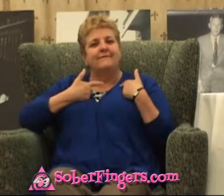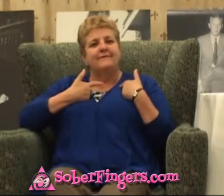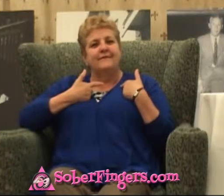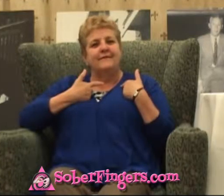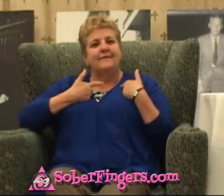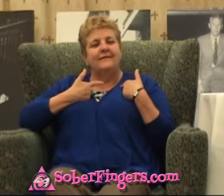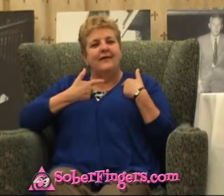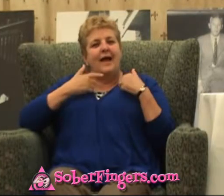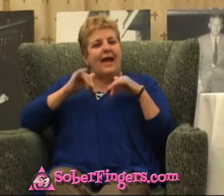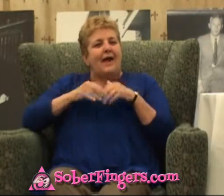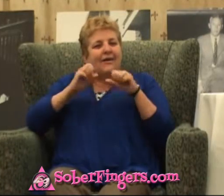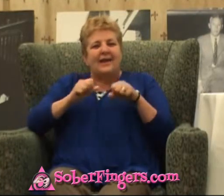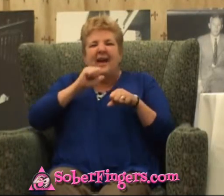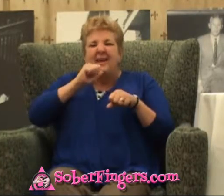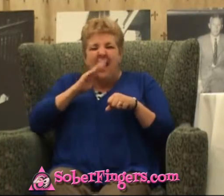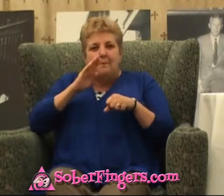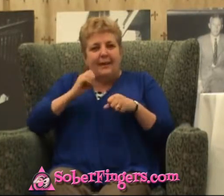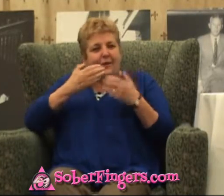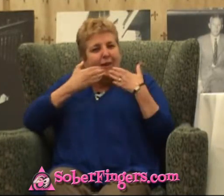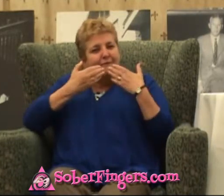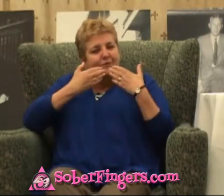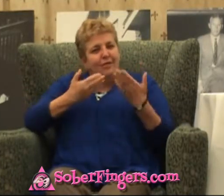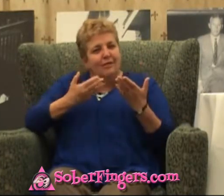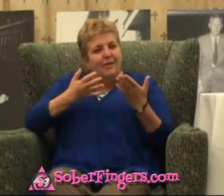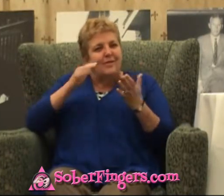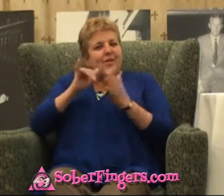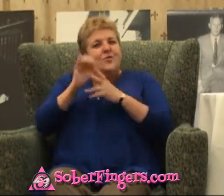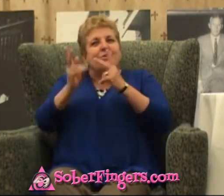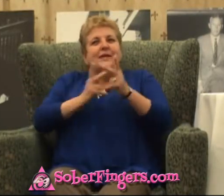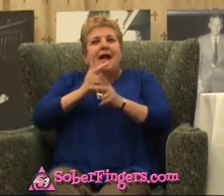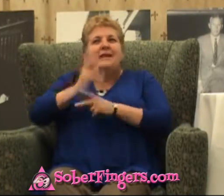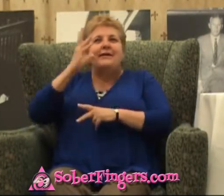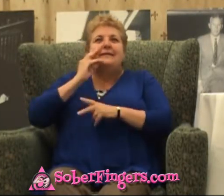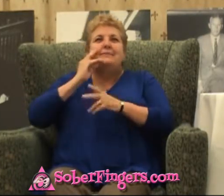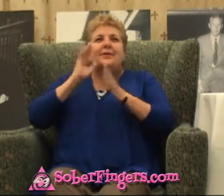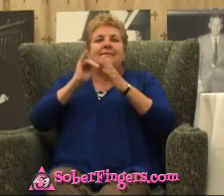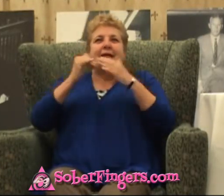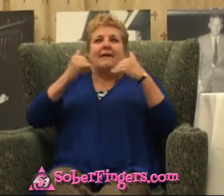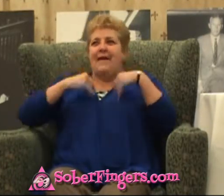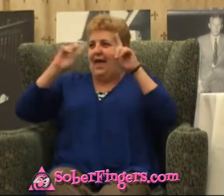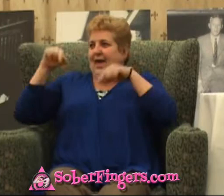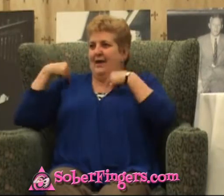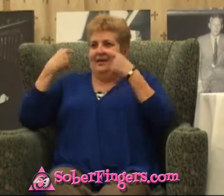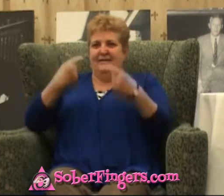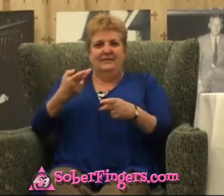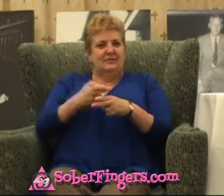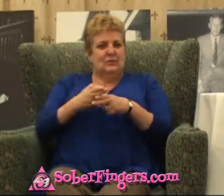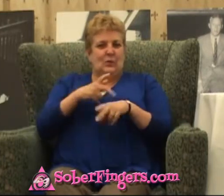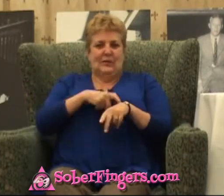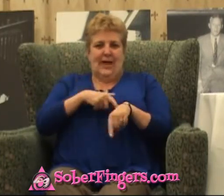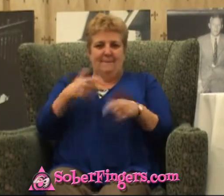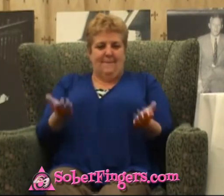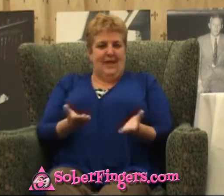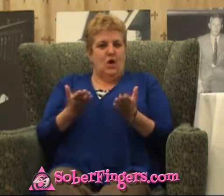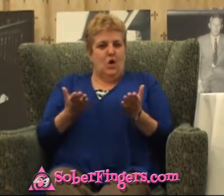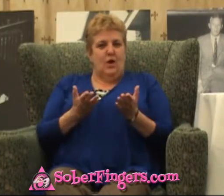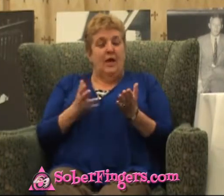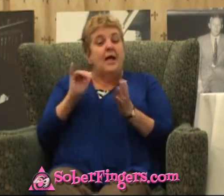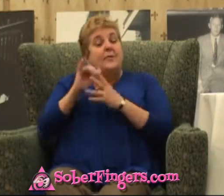grateful? You know, those are the kind of experiences that I have had in the short time I've been here. You know, those are the kind of